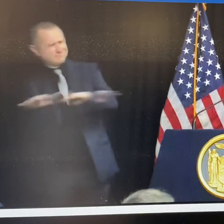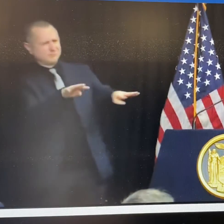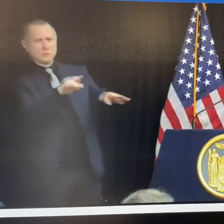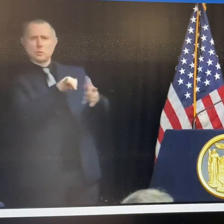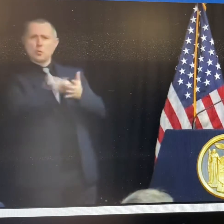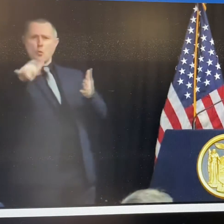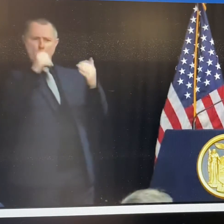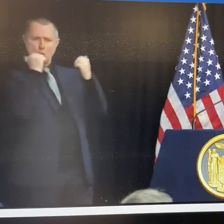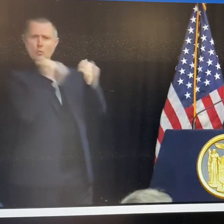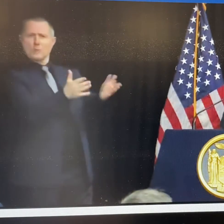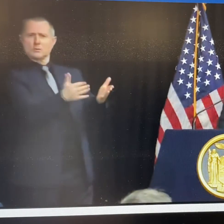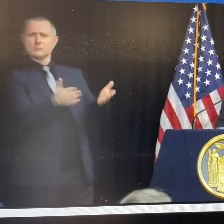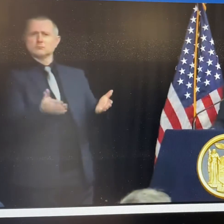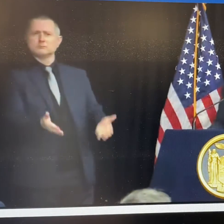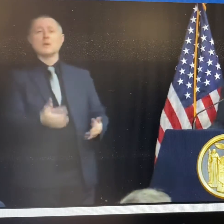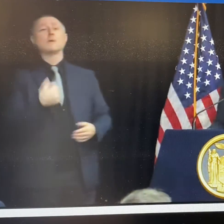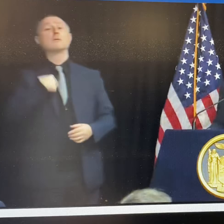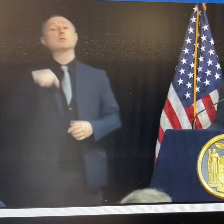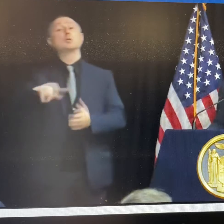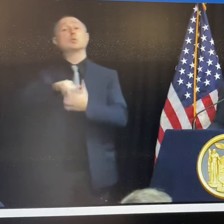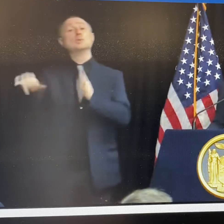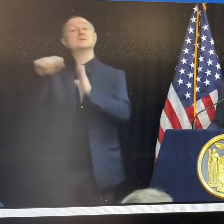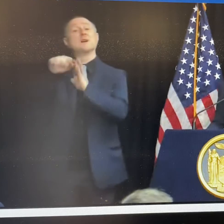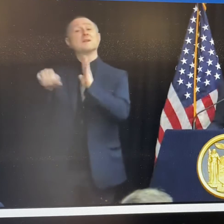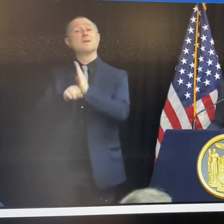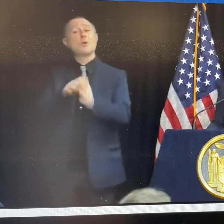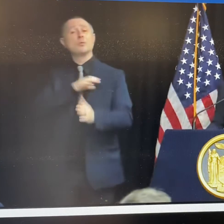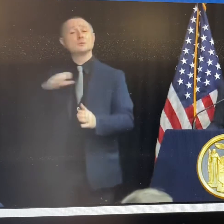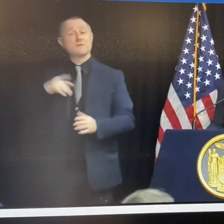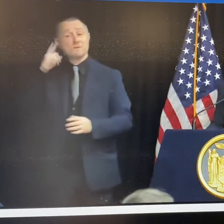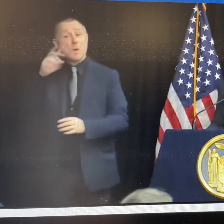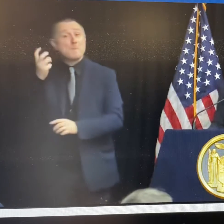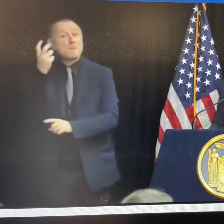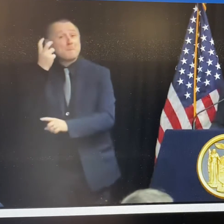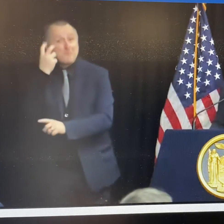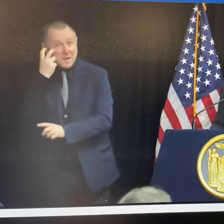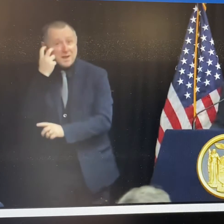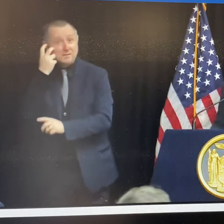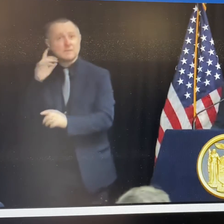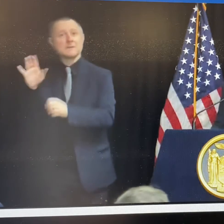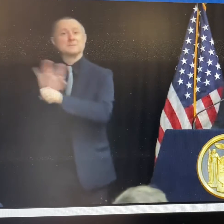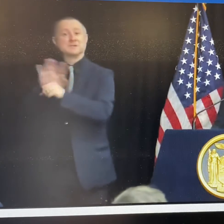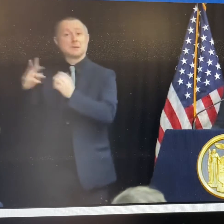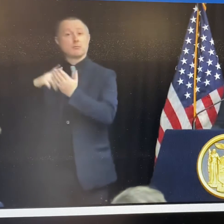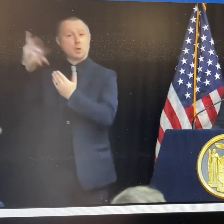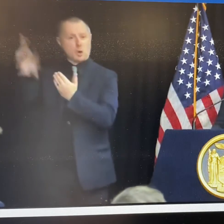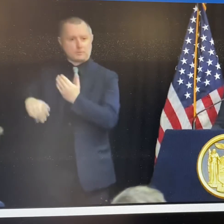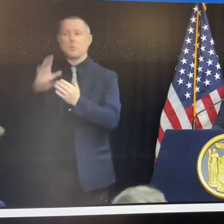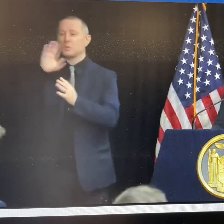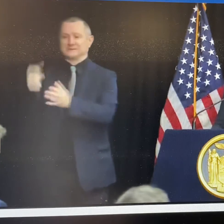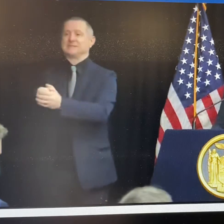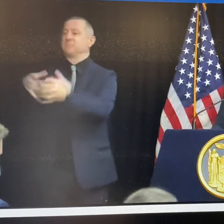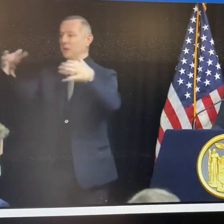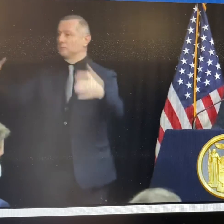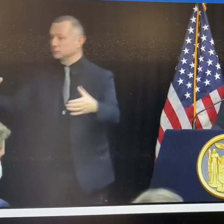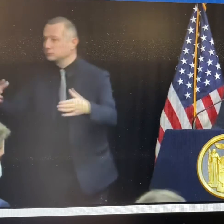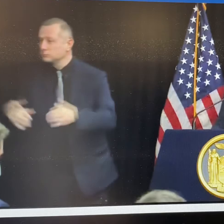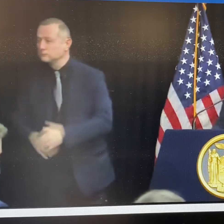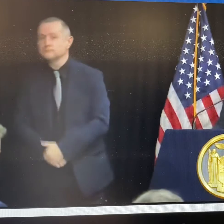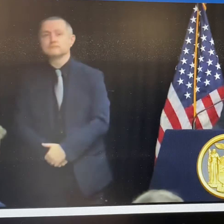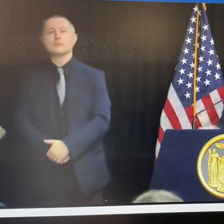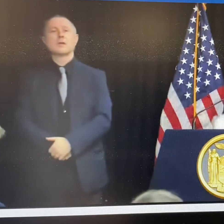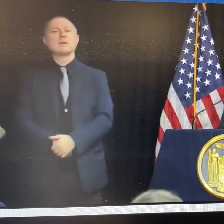going to expand New York State's Commission for the Blind Business Enterprise Program. We're going to take care of that. We have more work to do